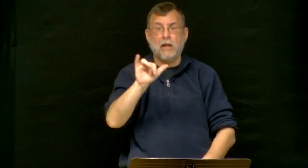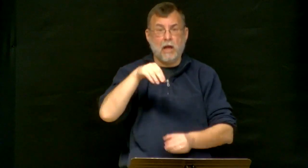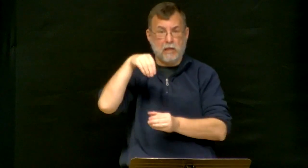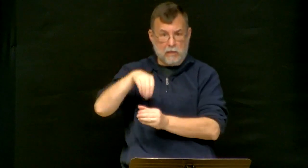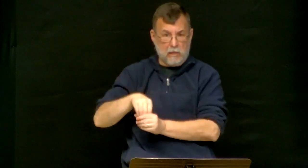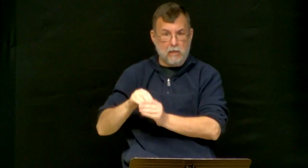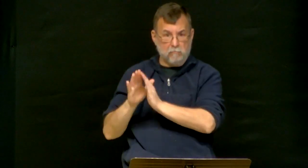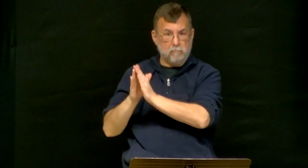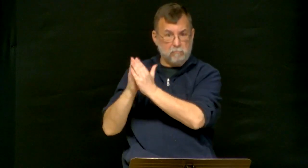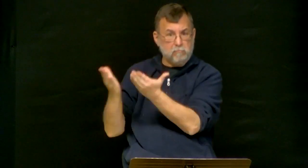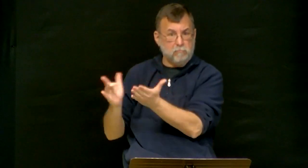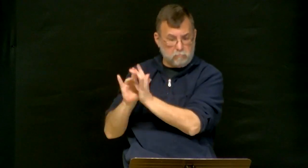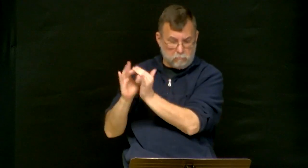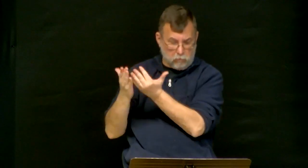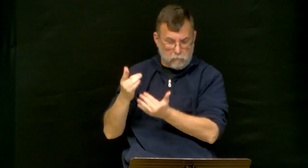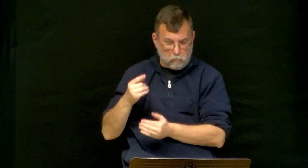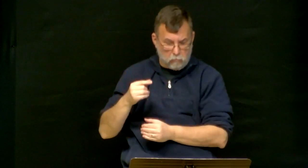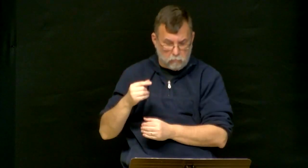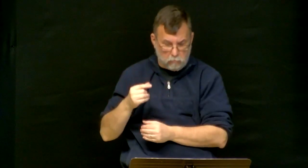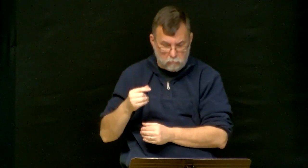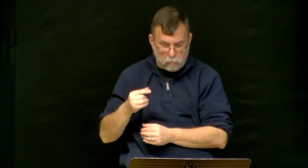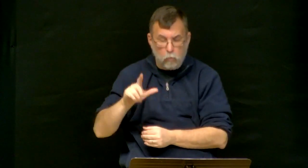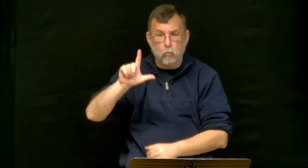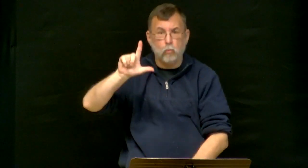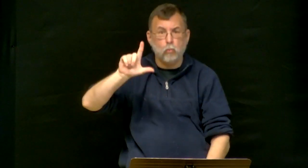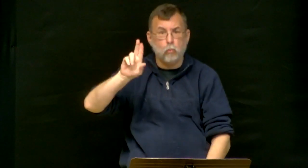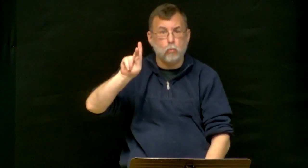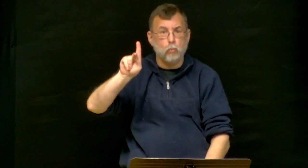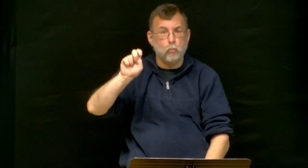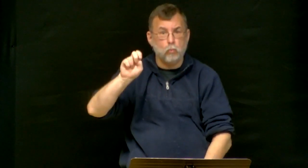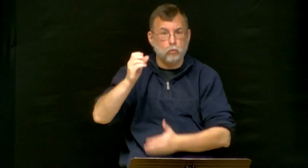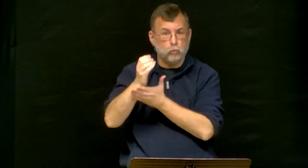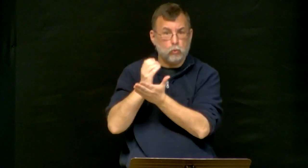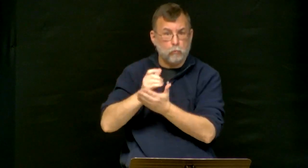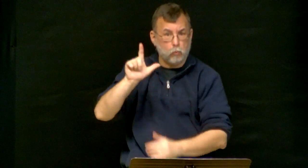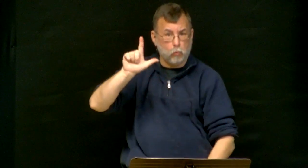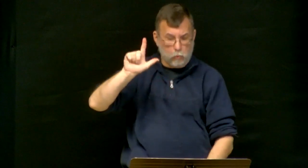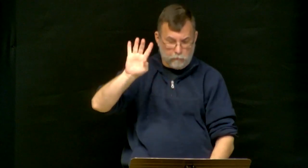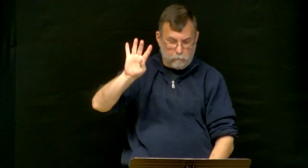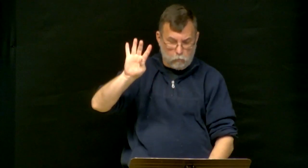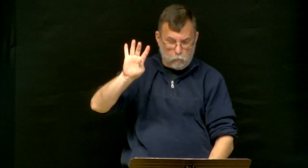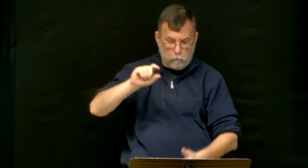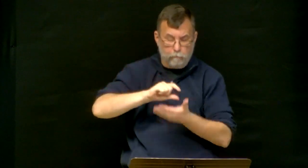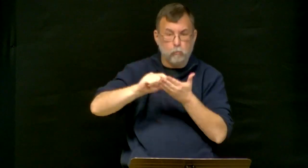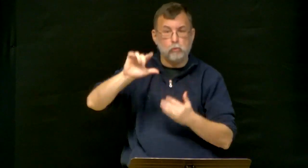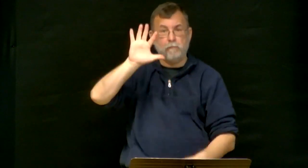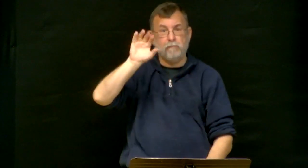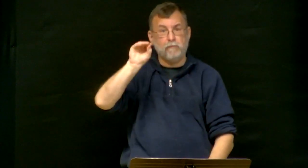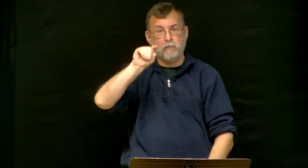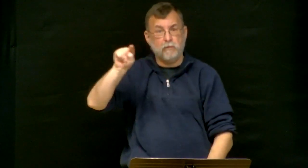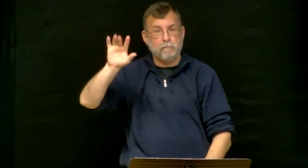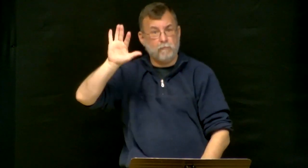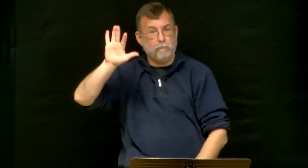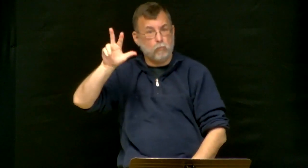24/7. And in the Bible, in Luke chapter 24, verse 50